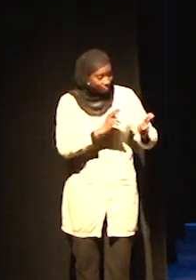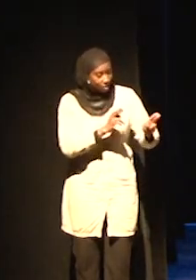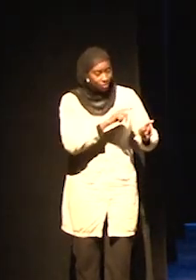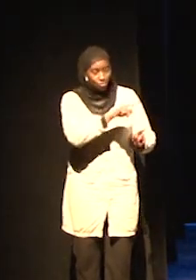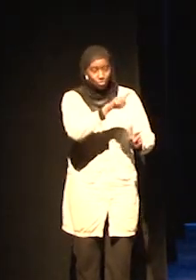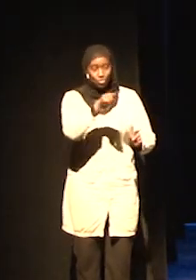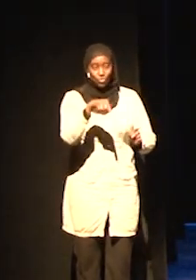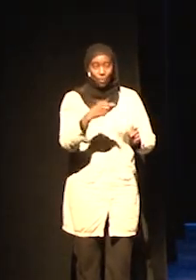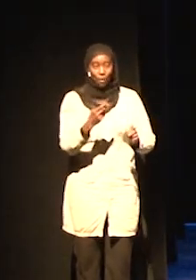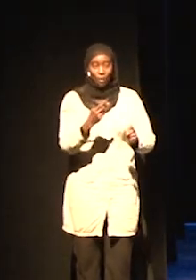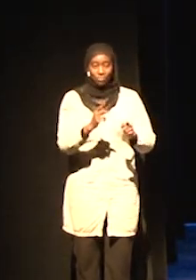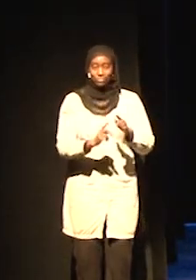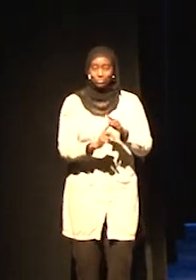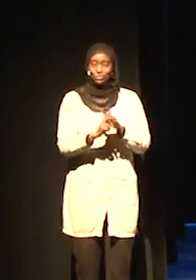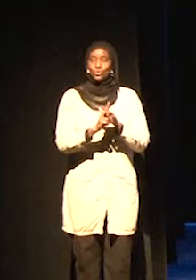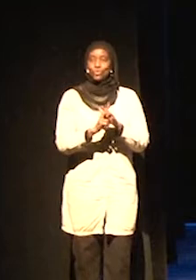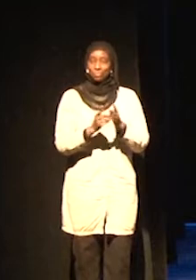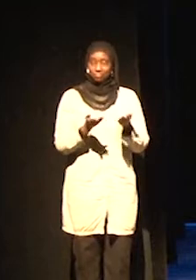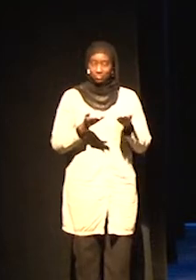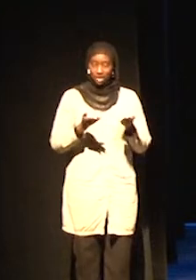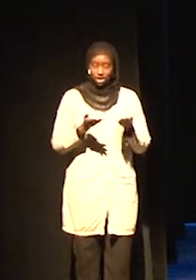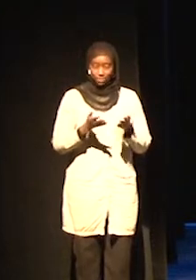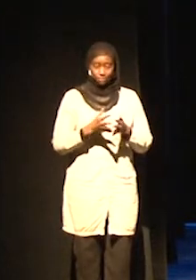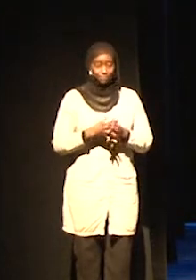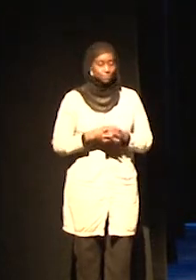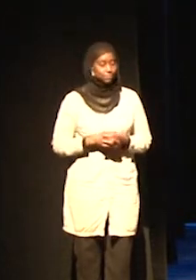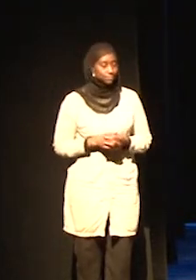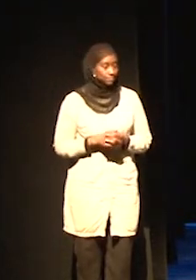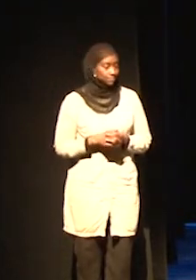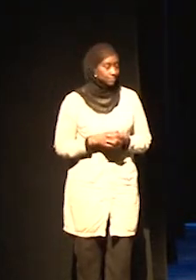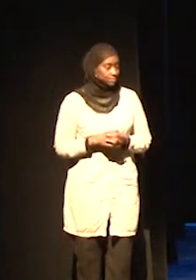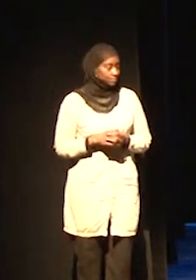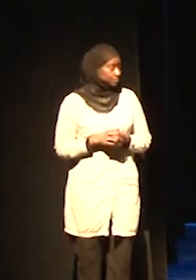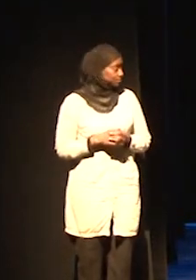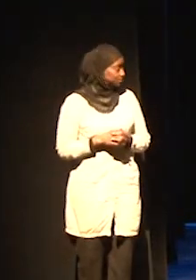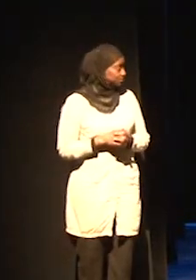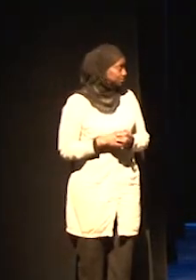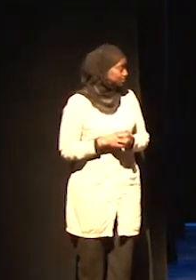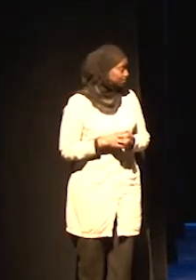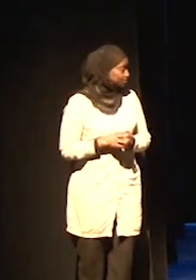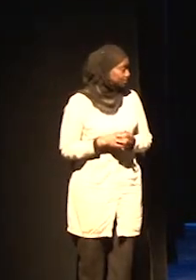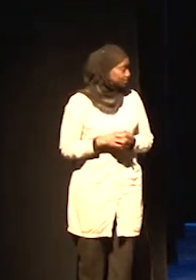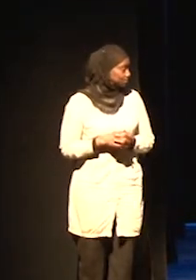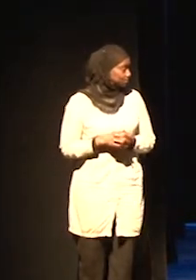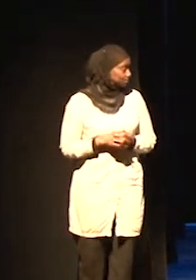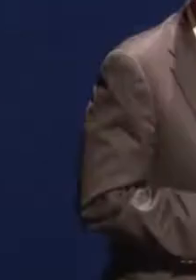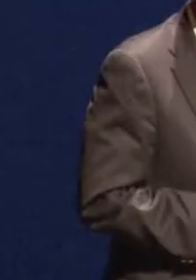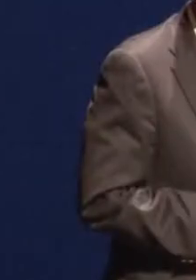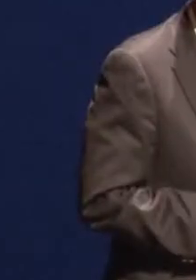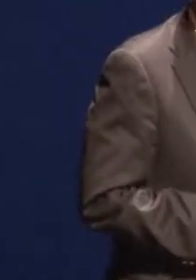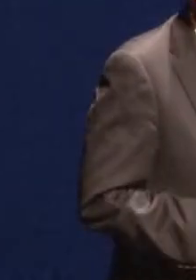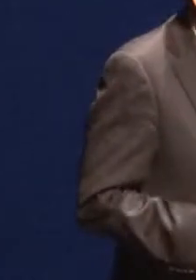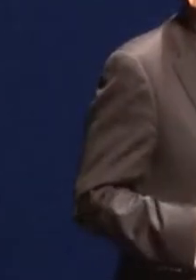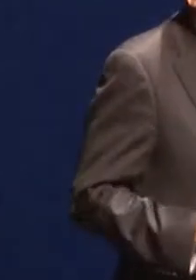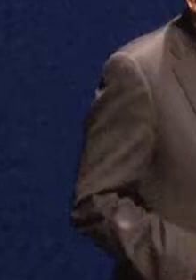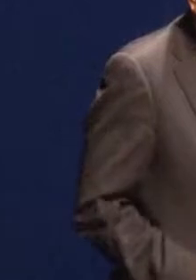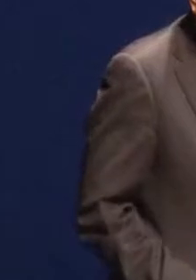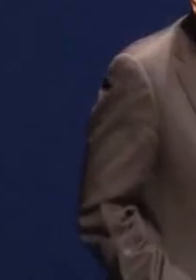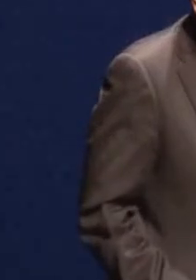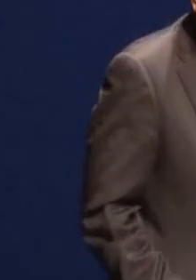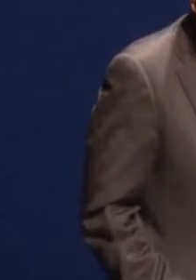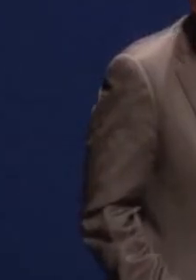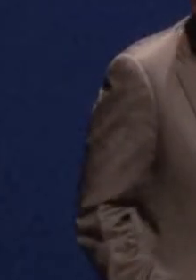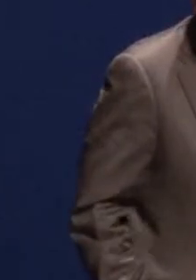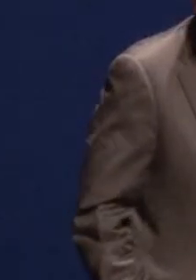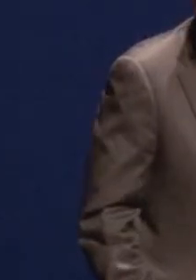came to be here in this hall. I don't have a habit of standing